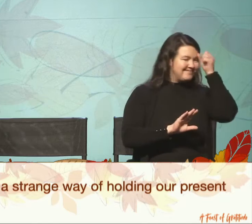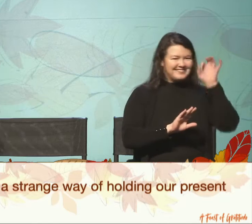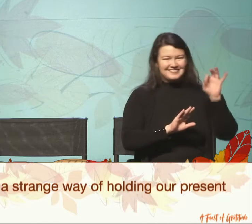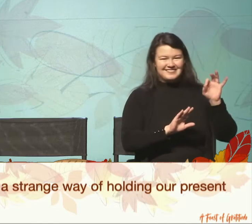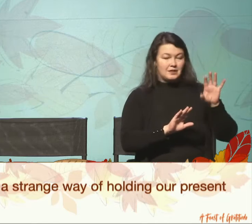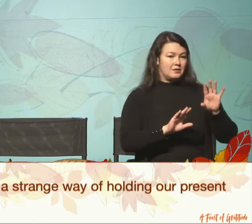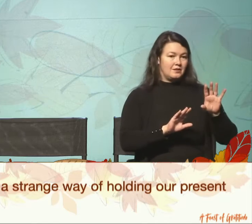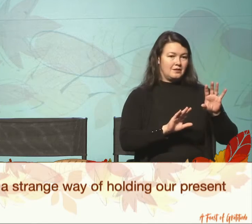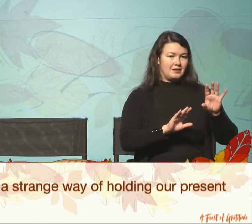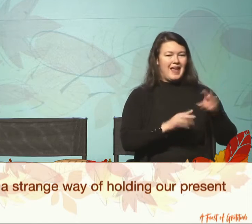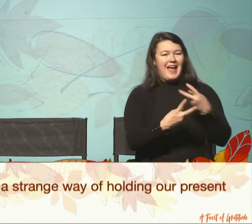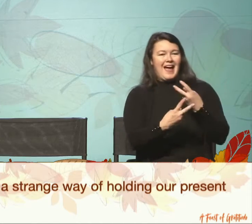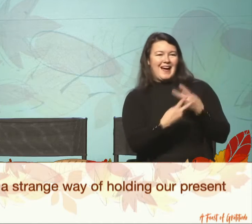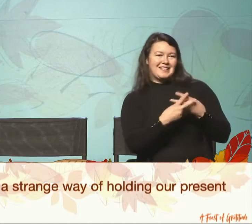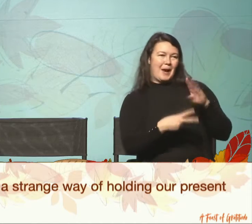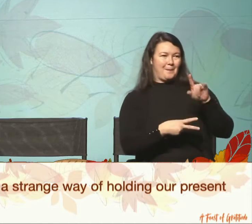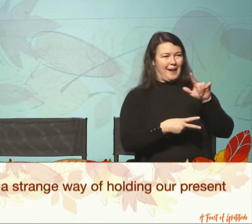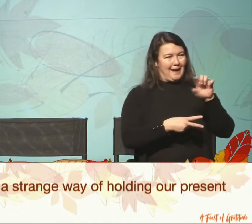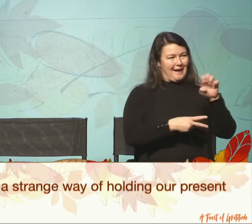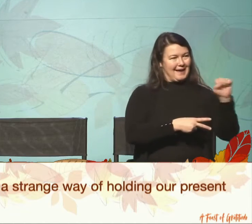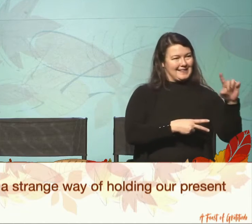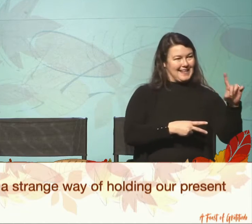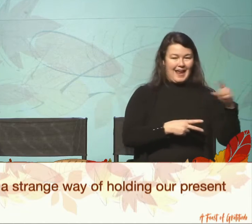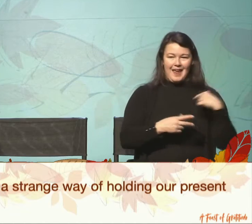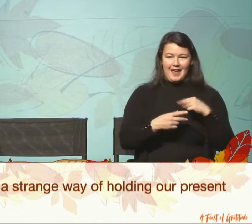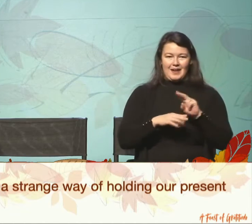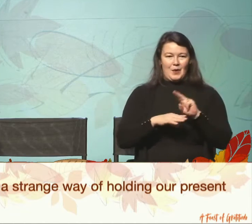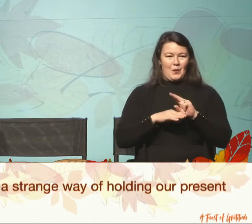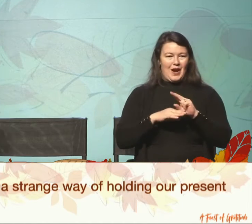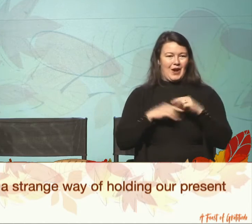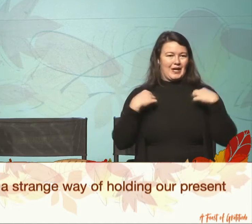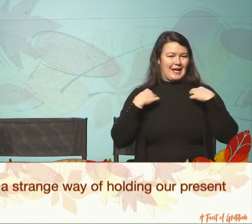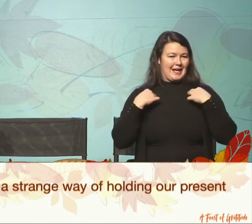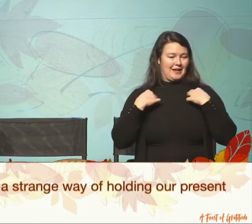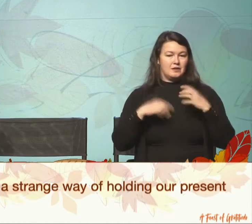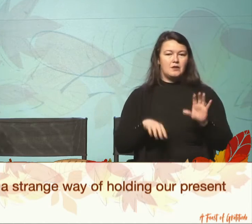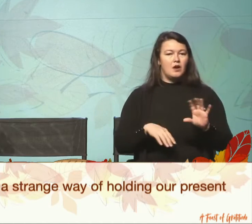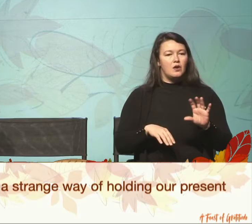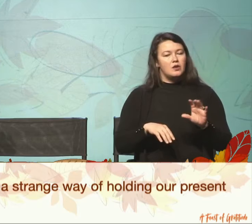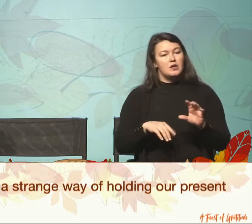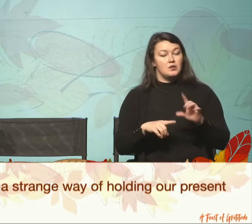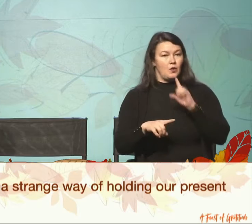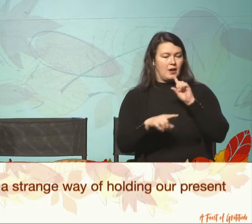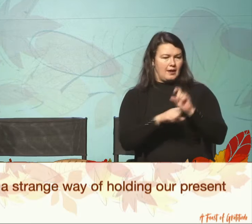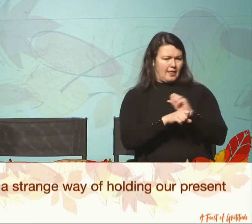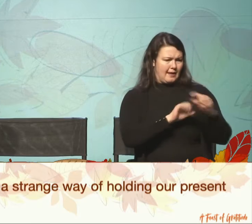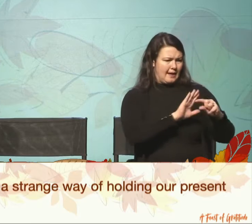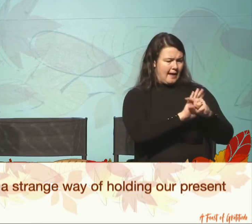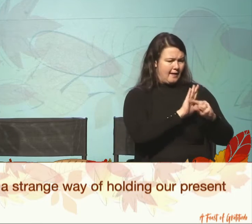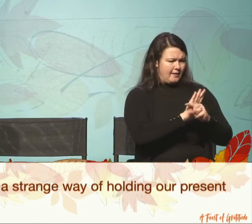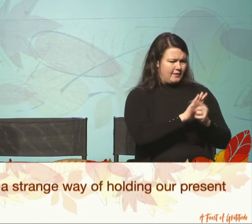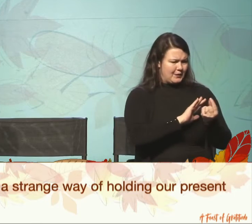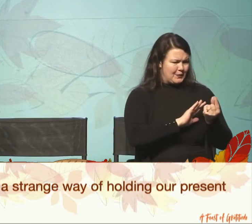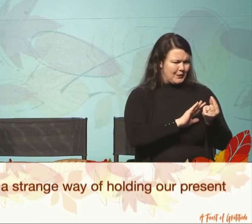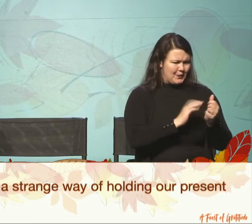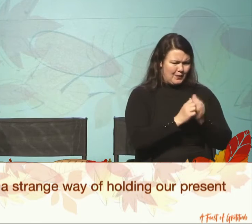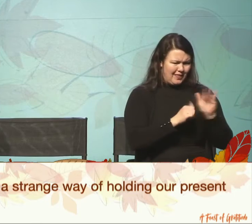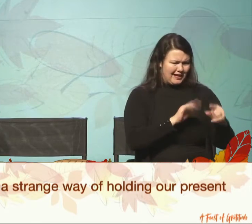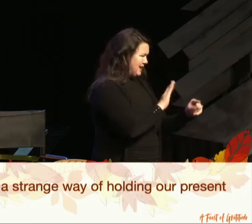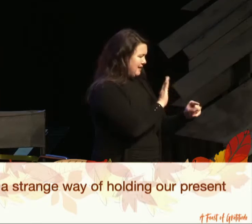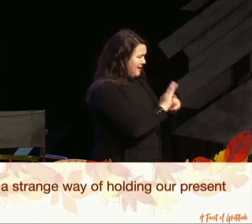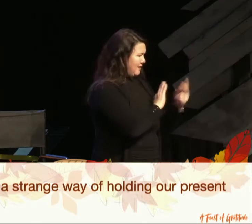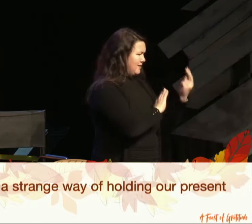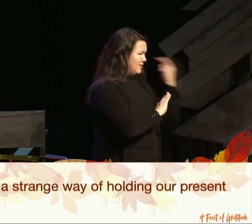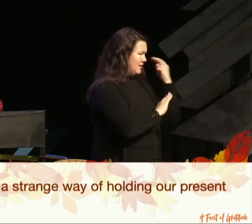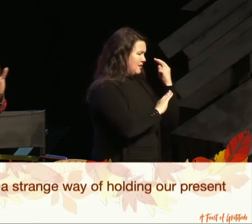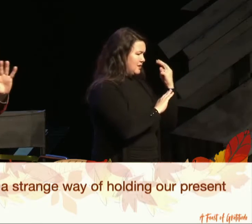say, #blessed, and we wear the sweater, right? But the stuff that we go, I don't know what to do with that. How can we actually